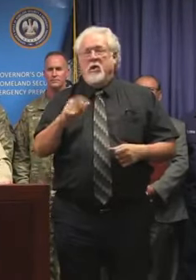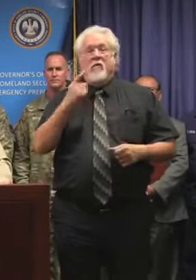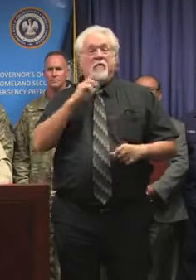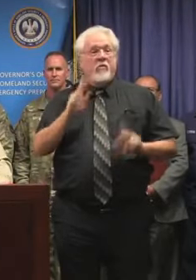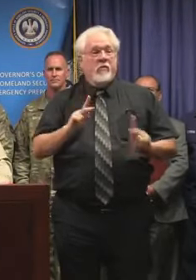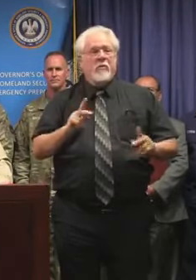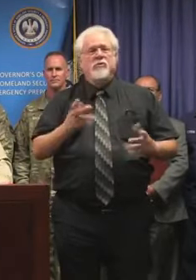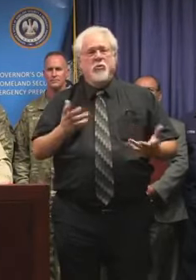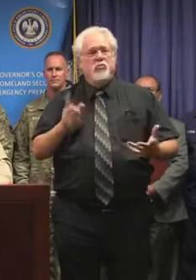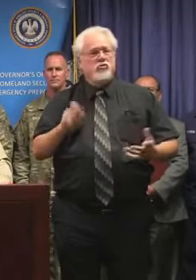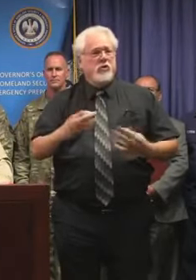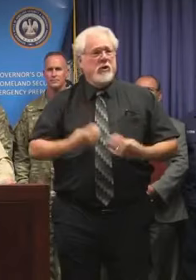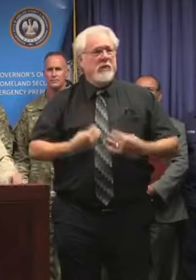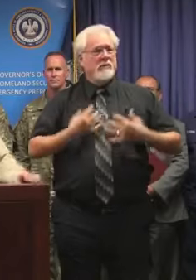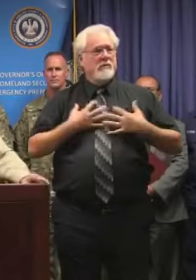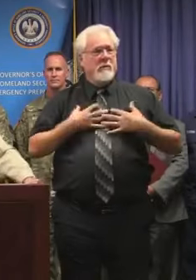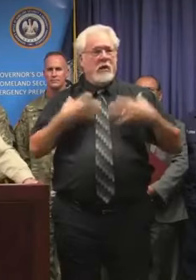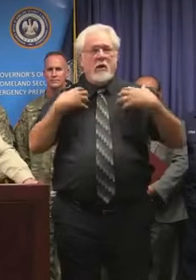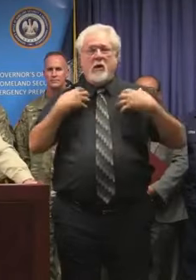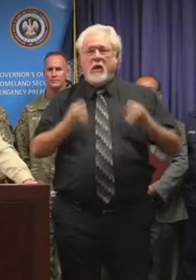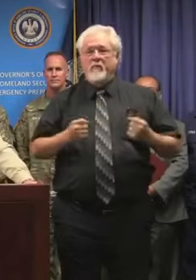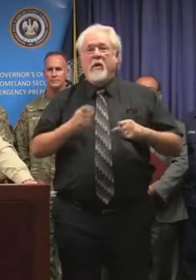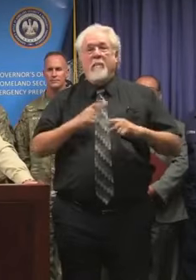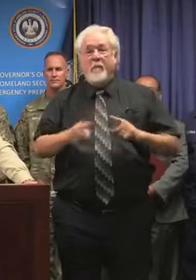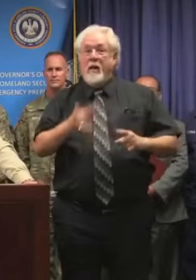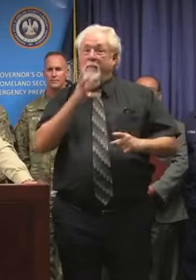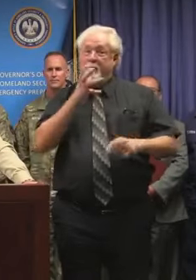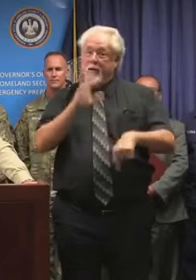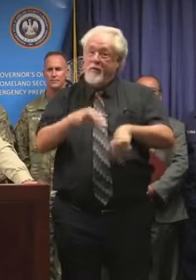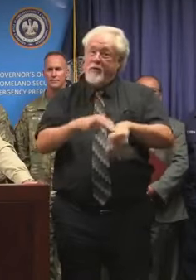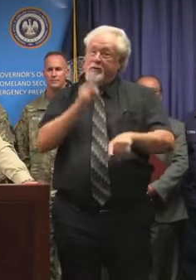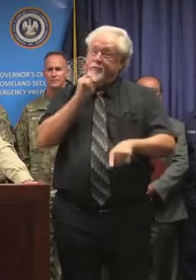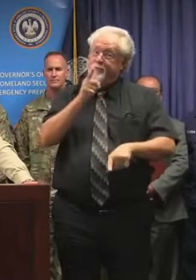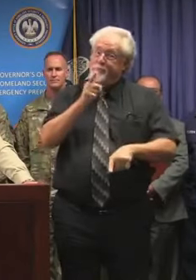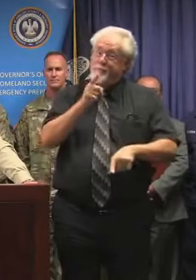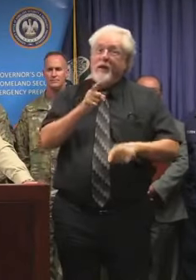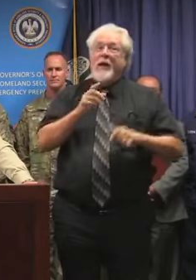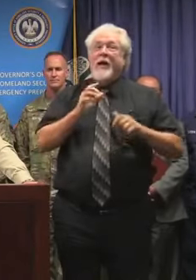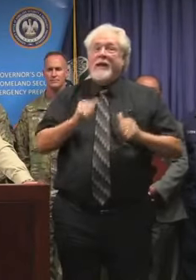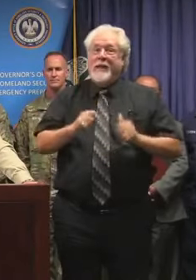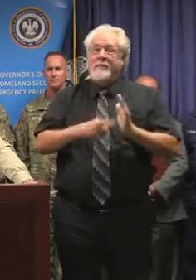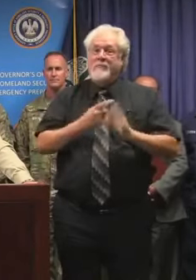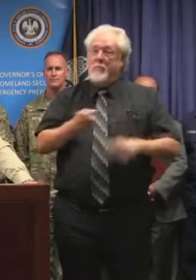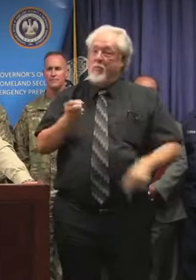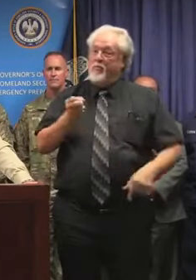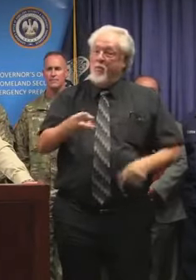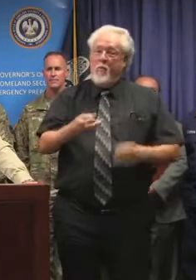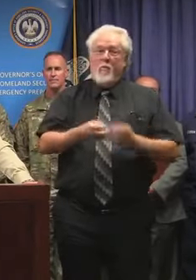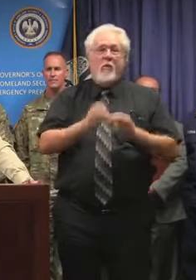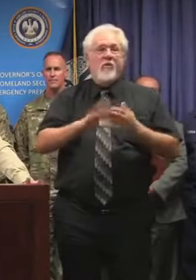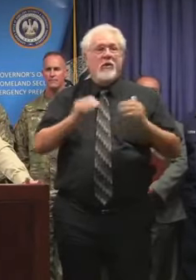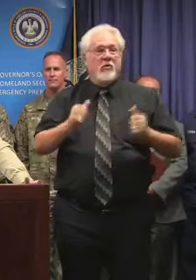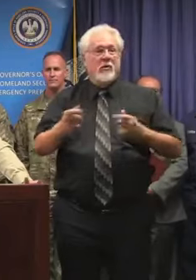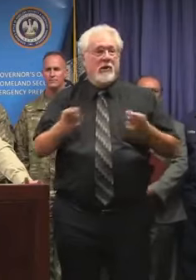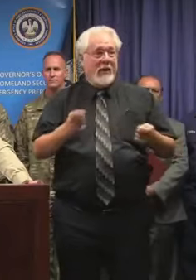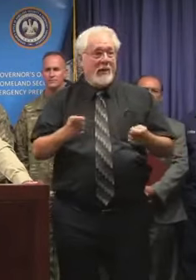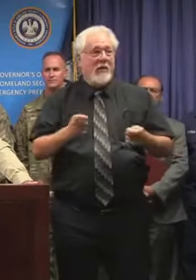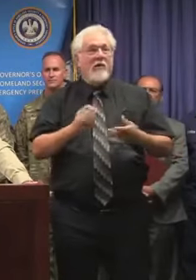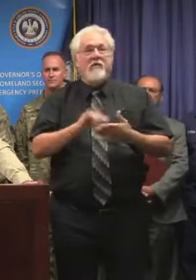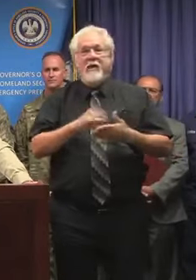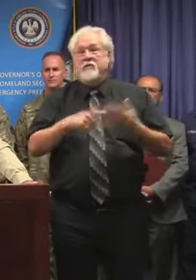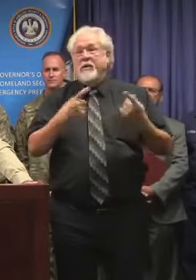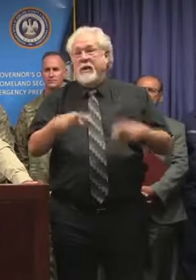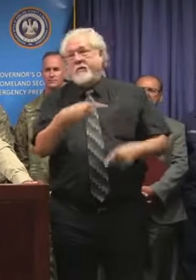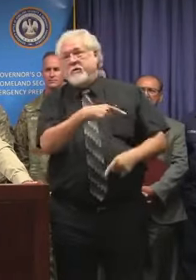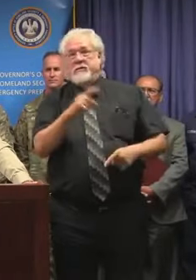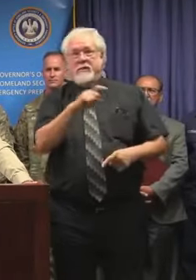people. So that should all inspire confidence. But Mother Nature obviously can sometimes throw at you more than you can handle. That's what's happened